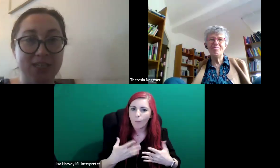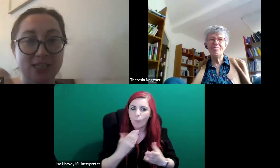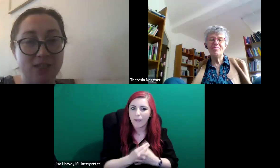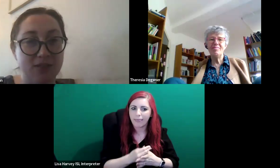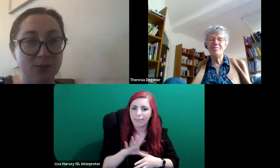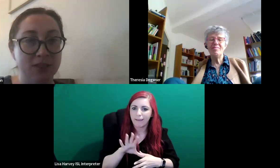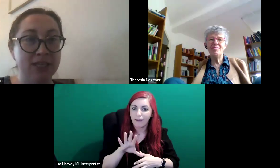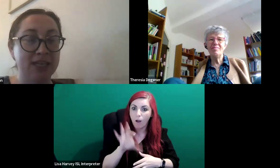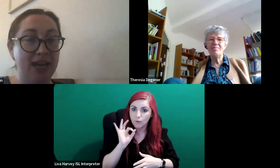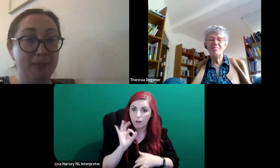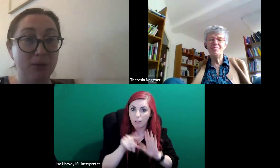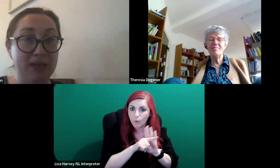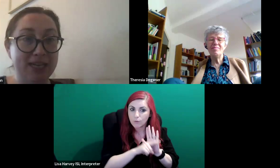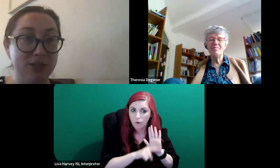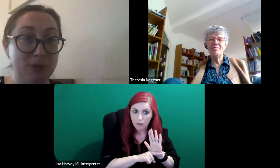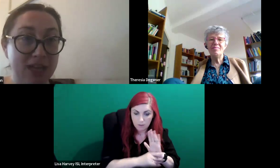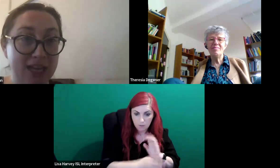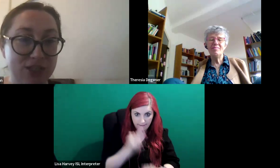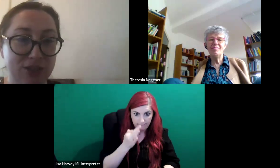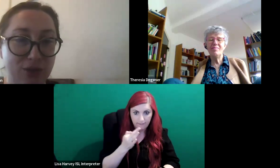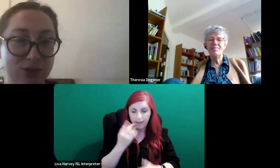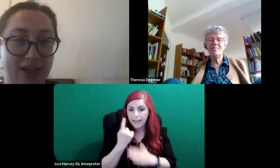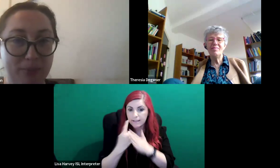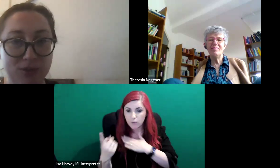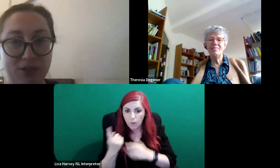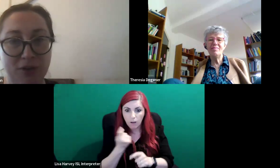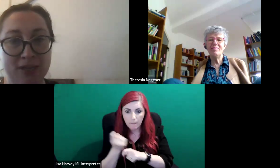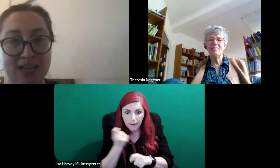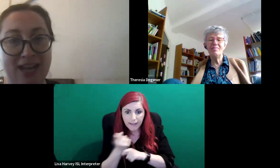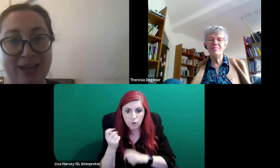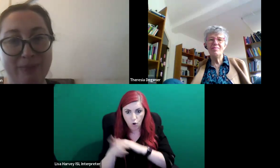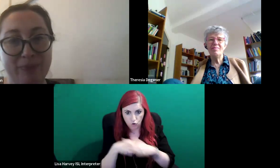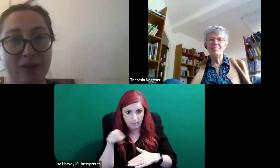the committee hears an individual complaint or communication under that